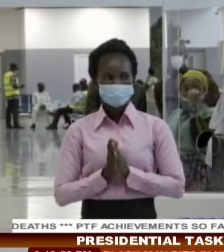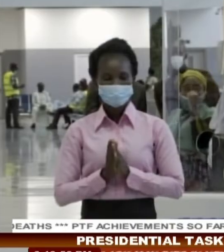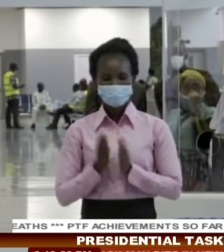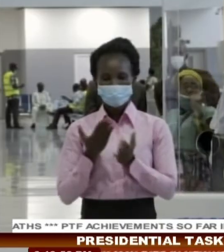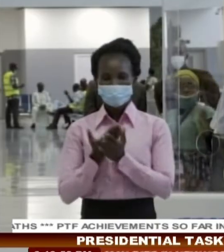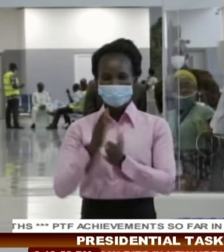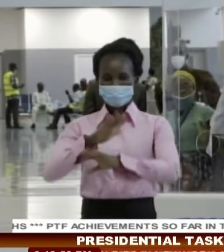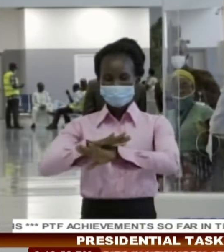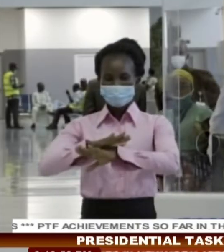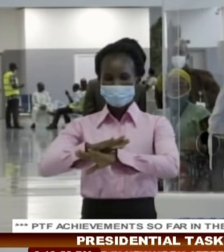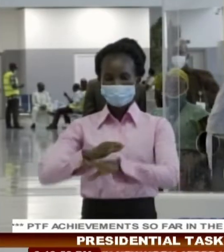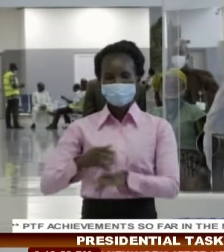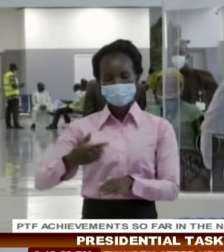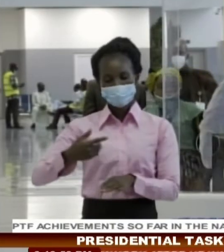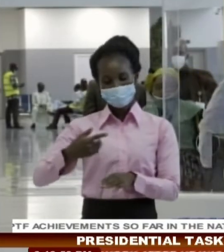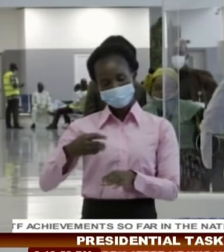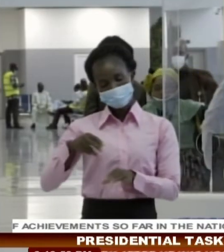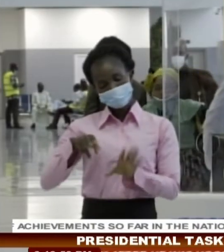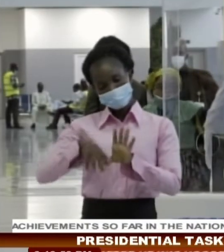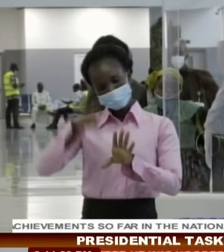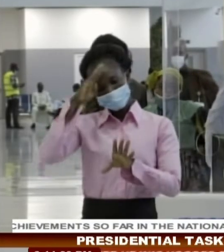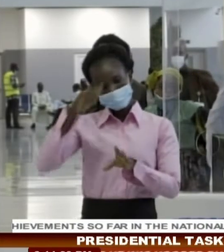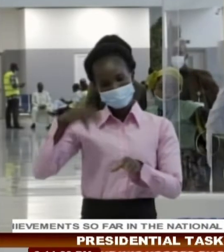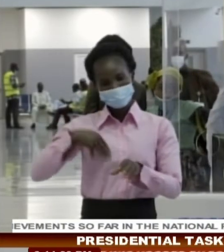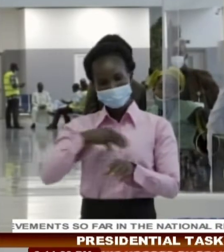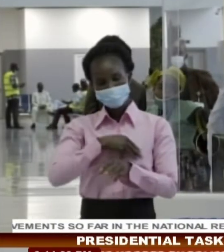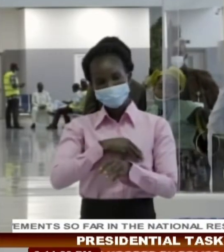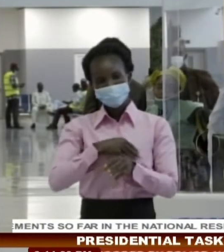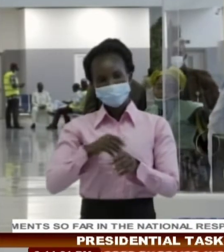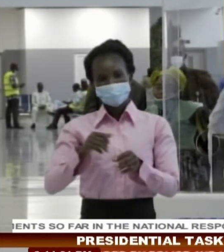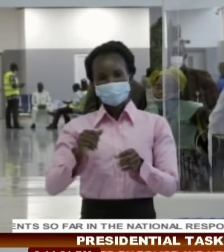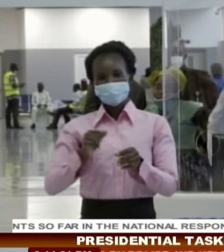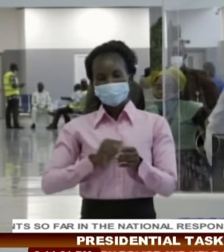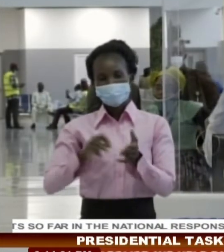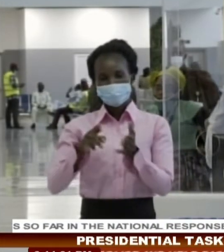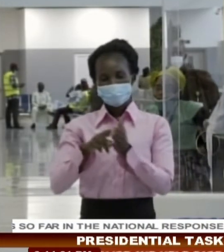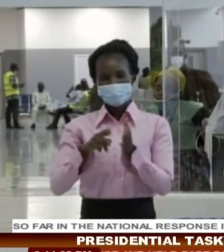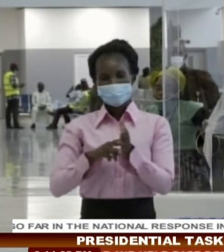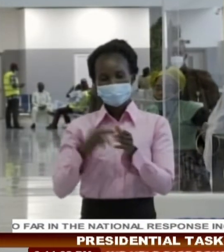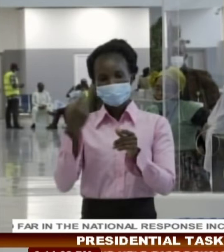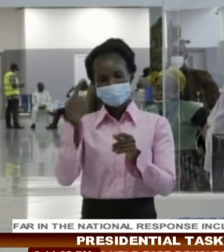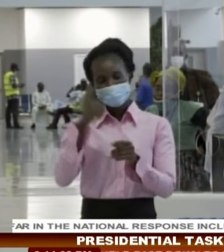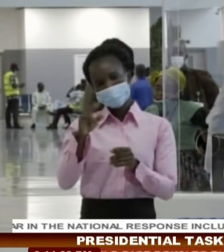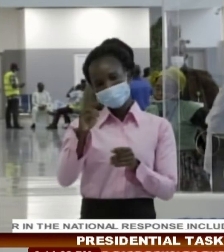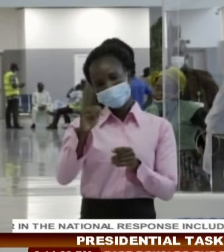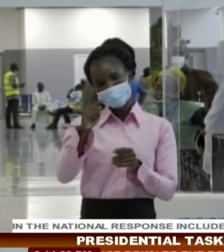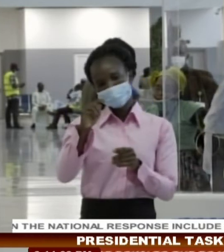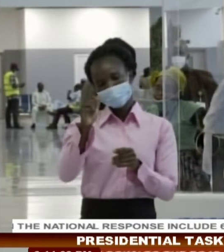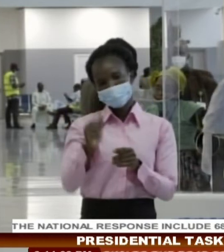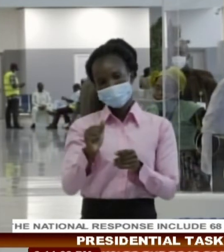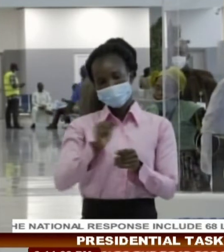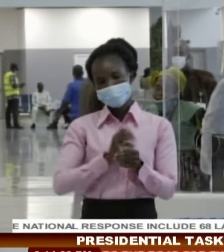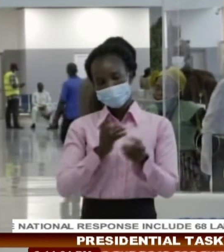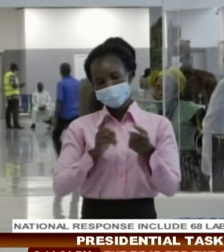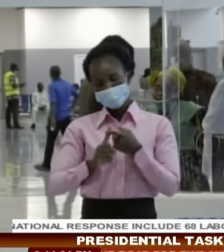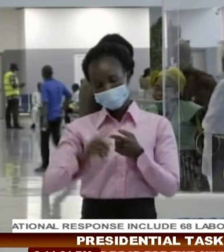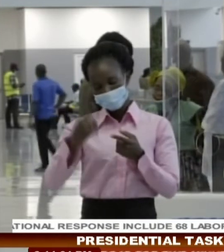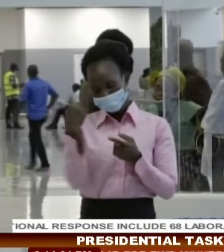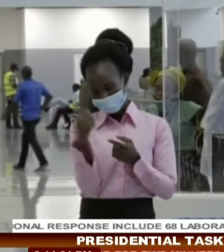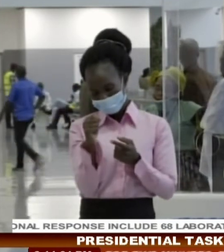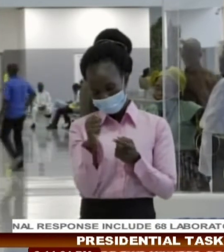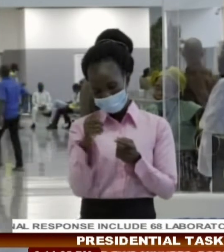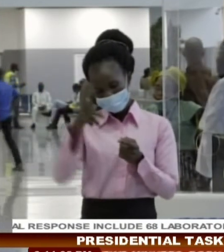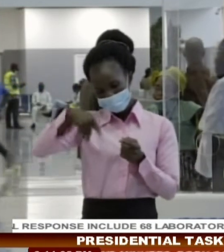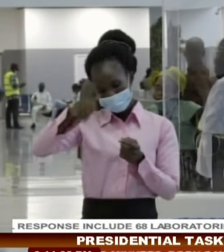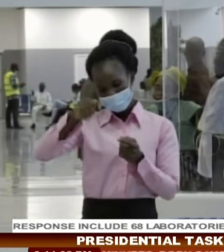Good evening, Chairman and members of the PTF. I am Itaire Ikpen. I report for the NTA. I want the PTF to be